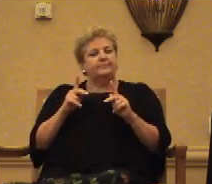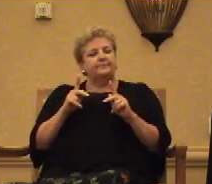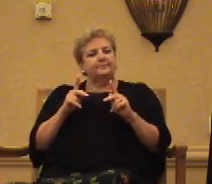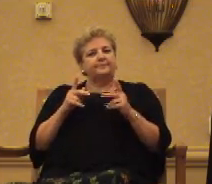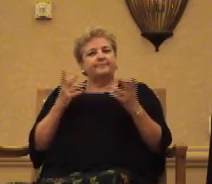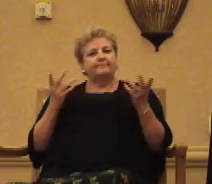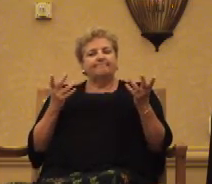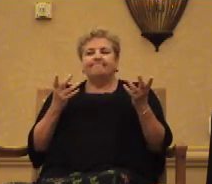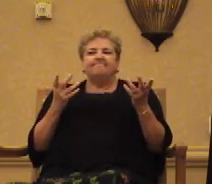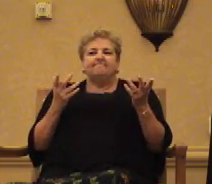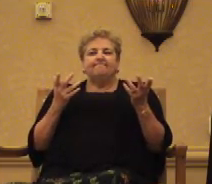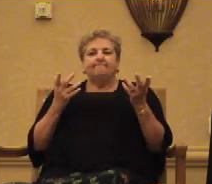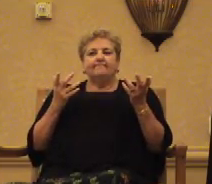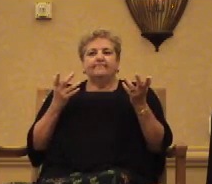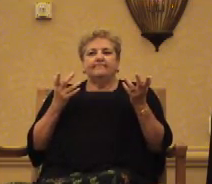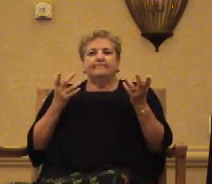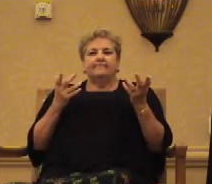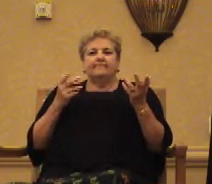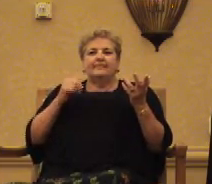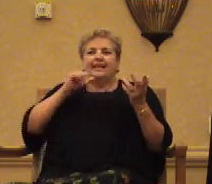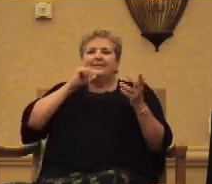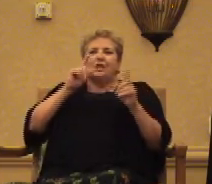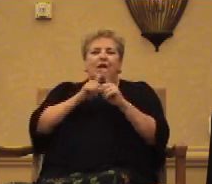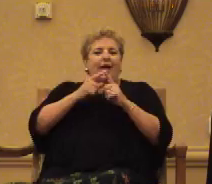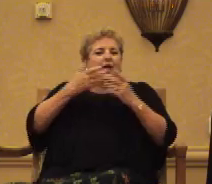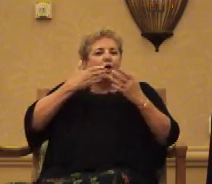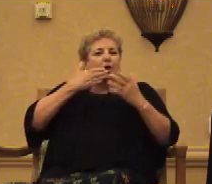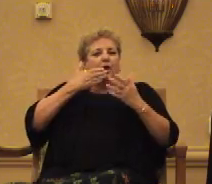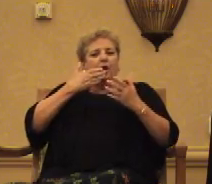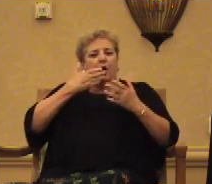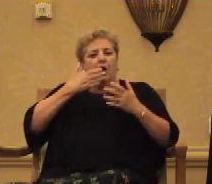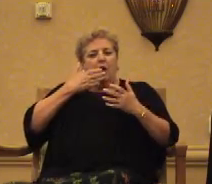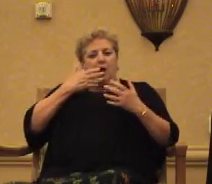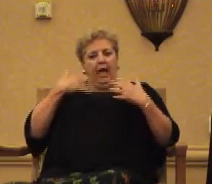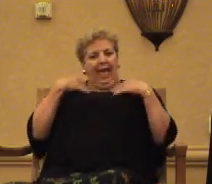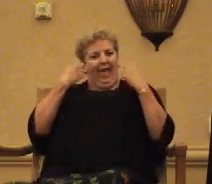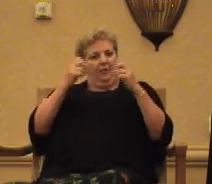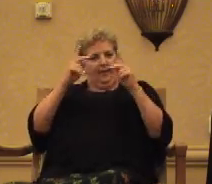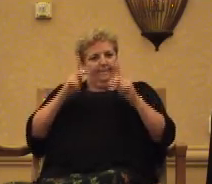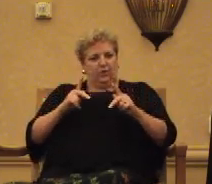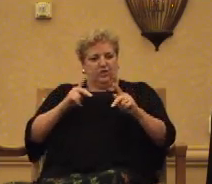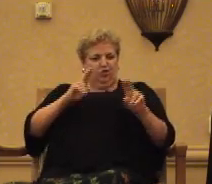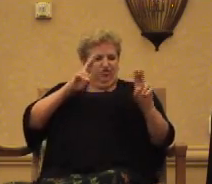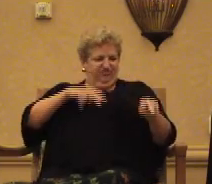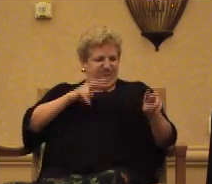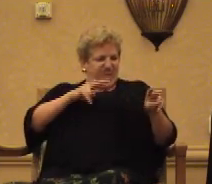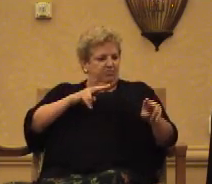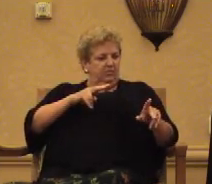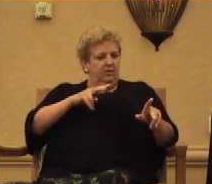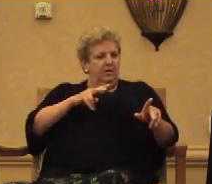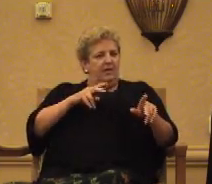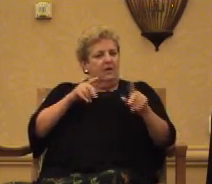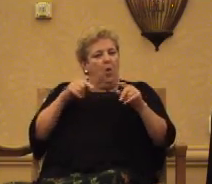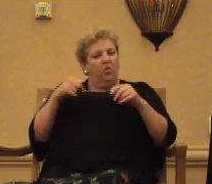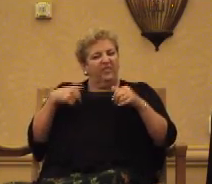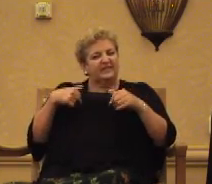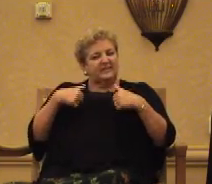And this is not like a well person looking down on a sick person. This is a sick person looking right across the table at a guy